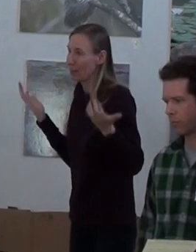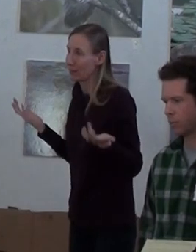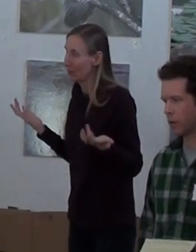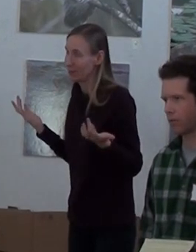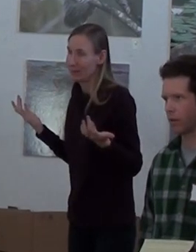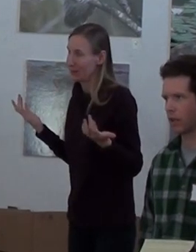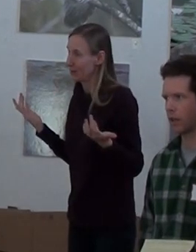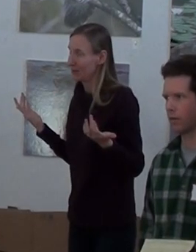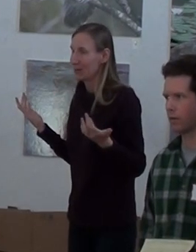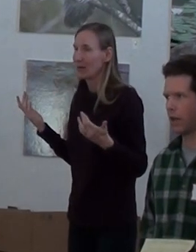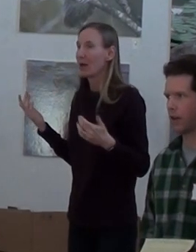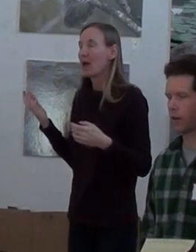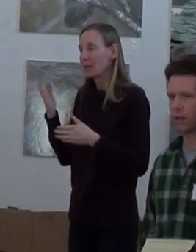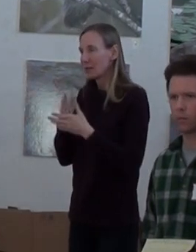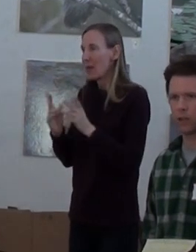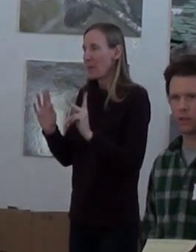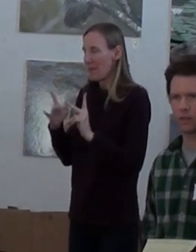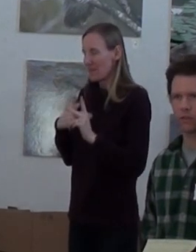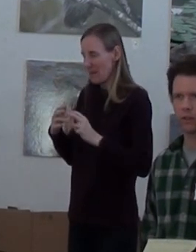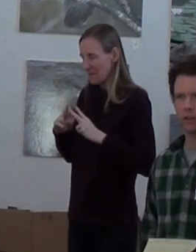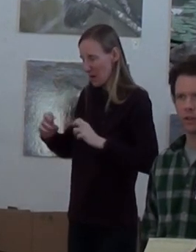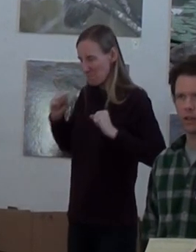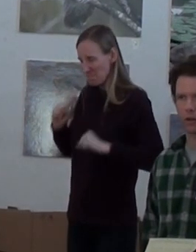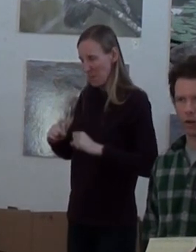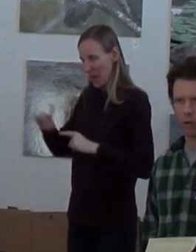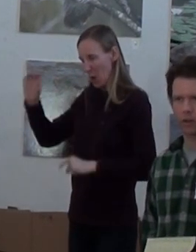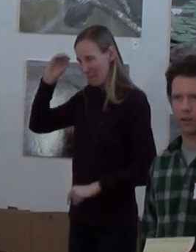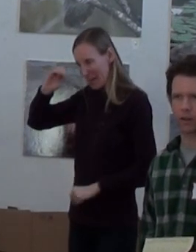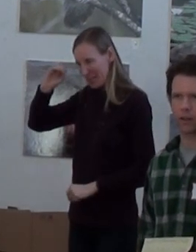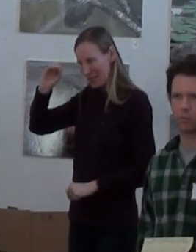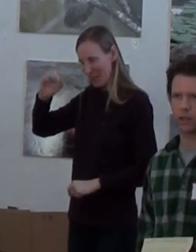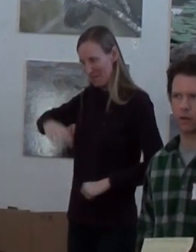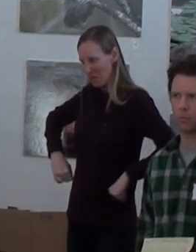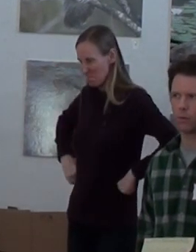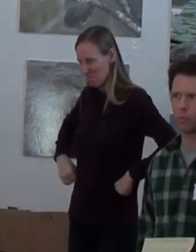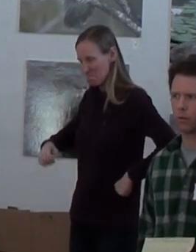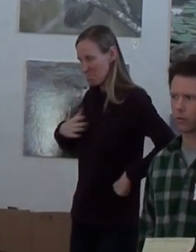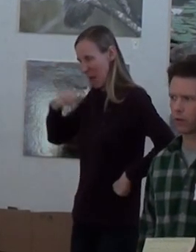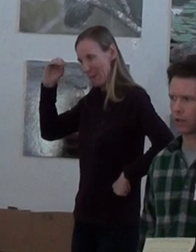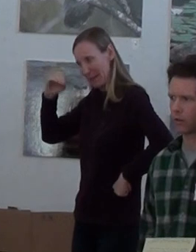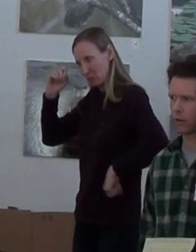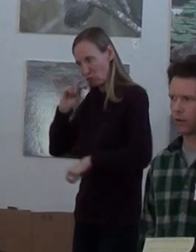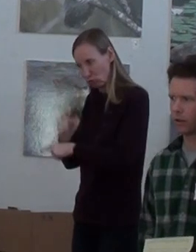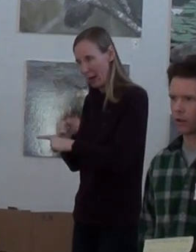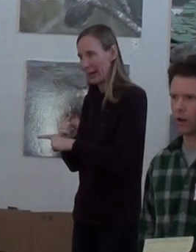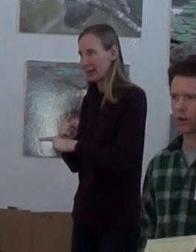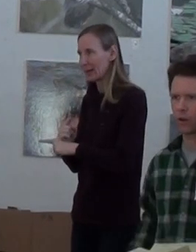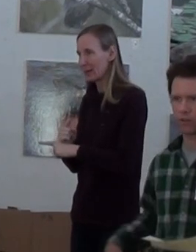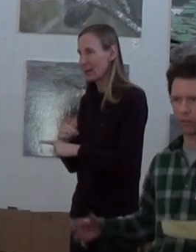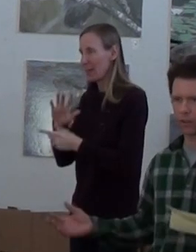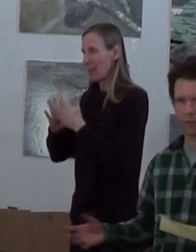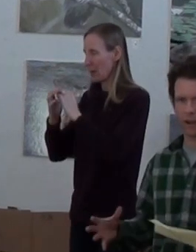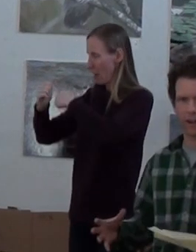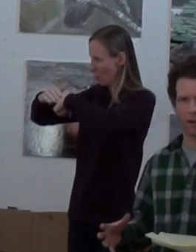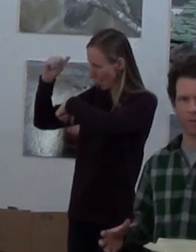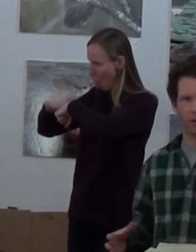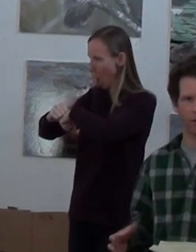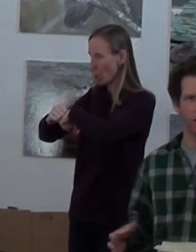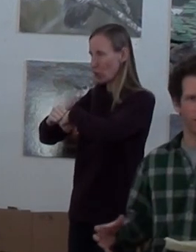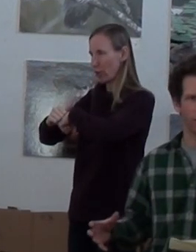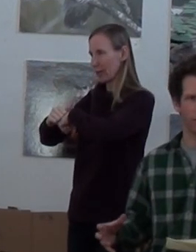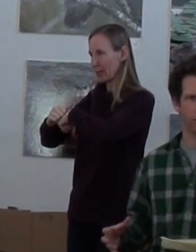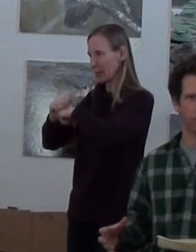I know some people get really kind of anchored in their opinions and they're grounded. They're kind of become almost like the concrete solidified